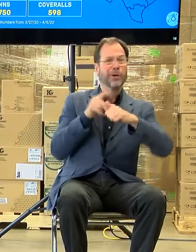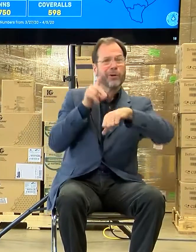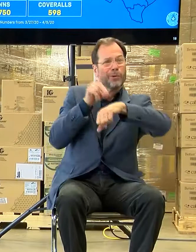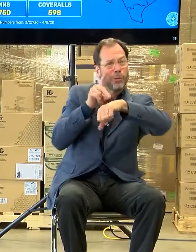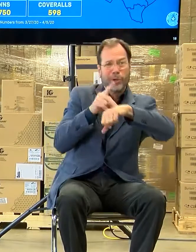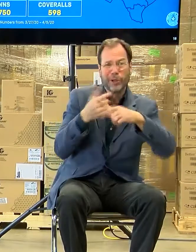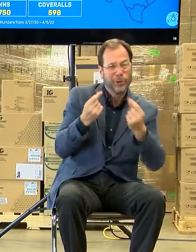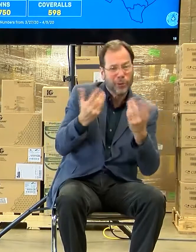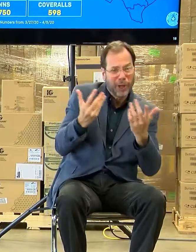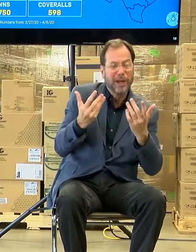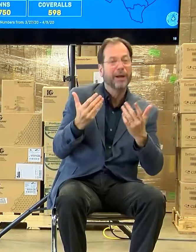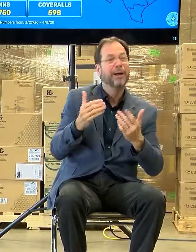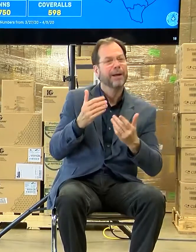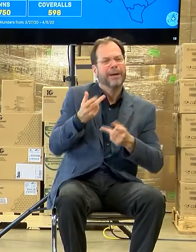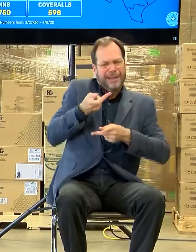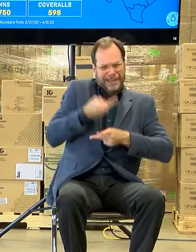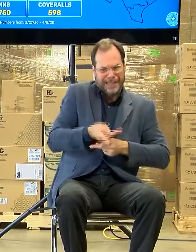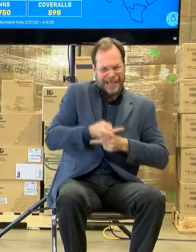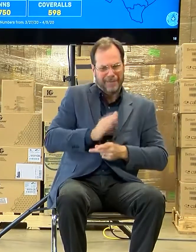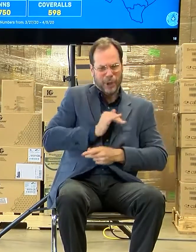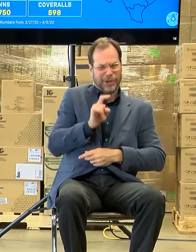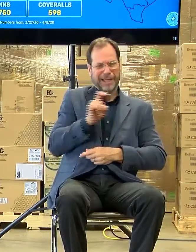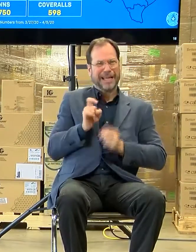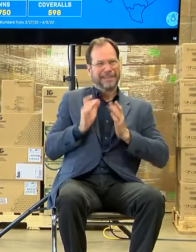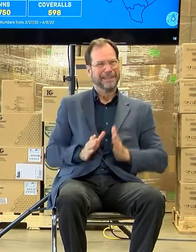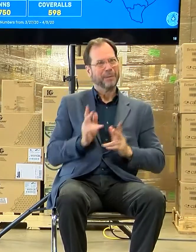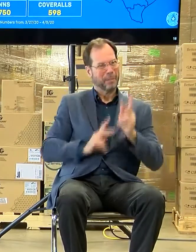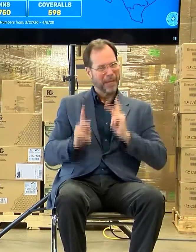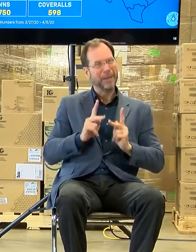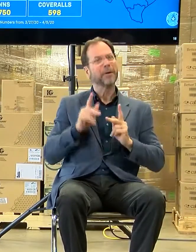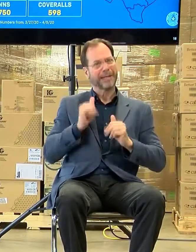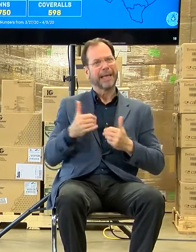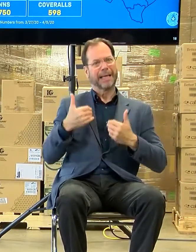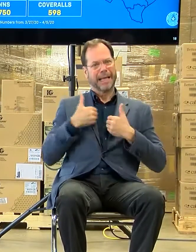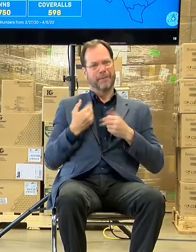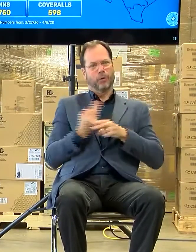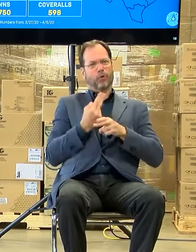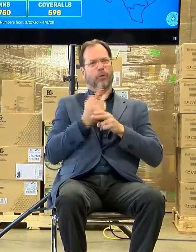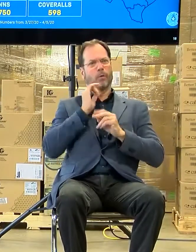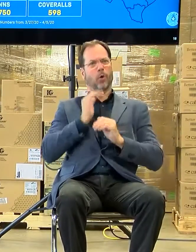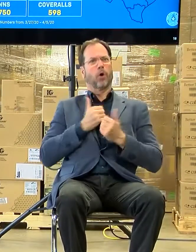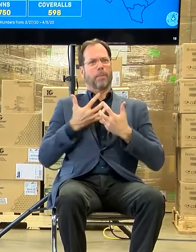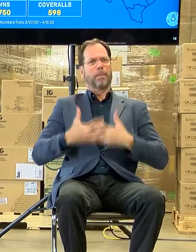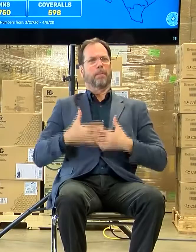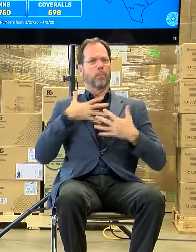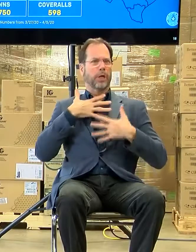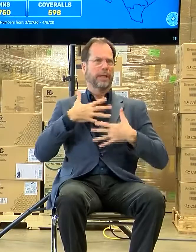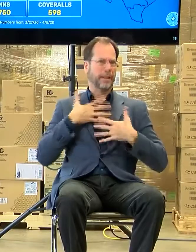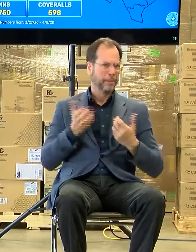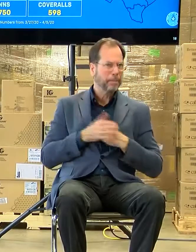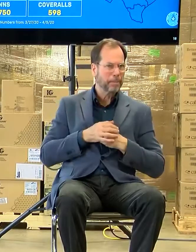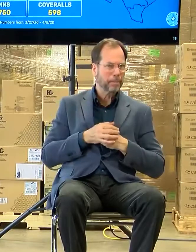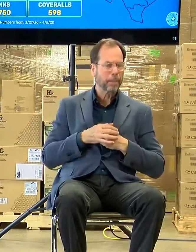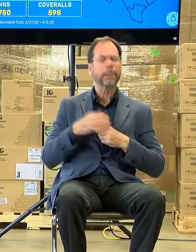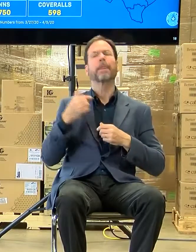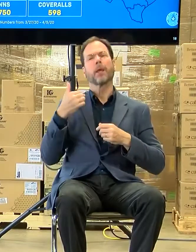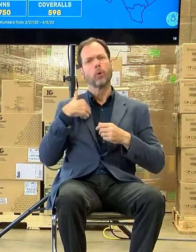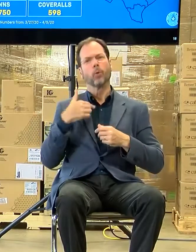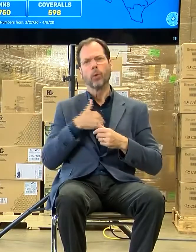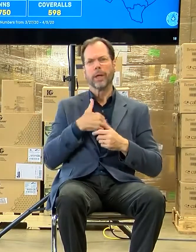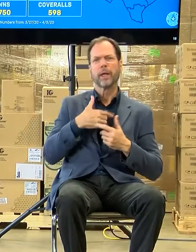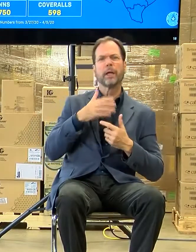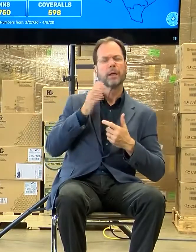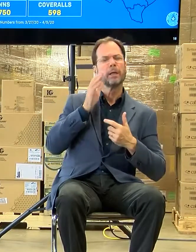to make sure that our fellow Texans are going to have access to the ventilators that may be needed. And so we continue to